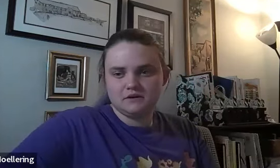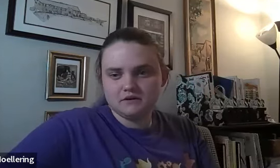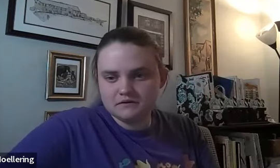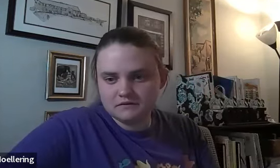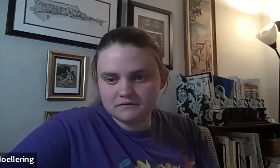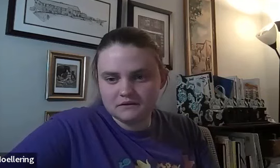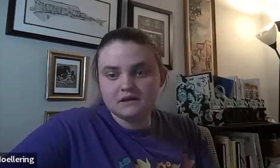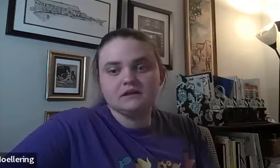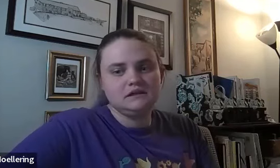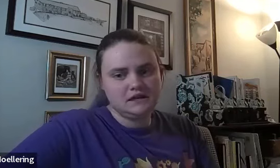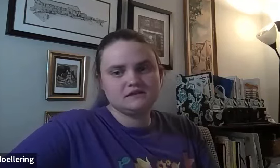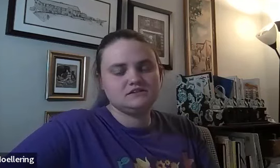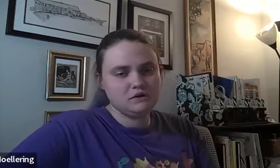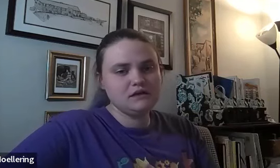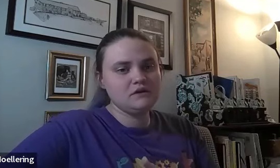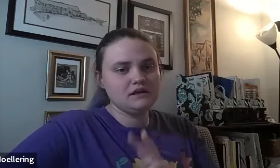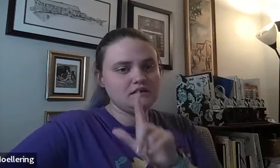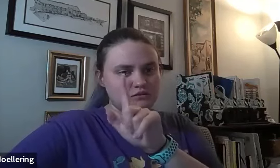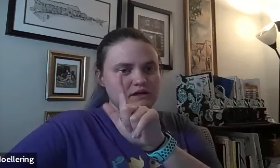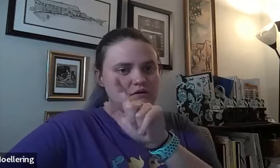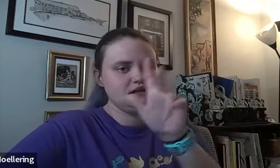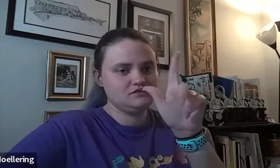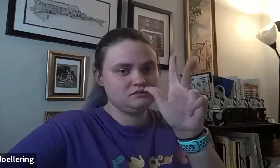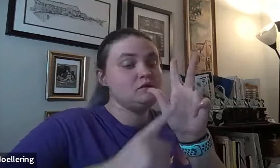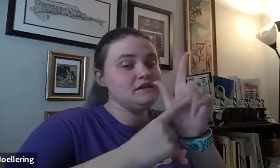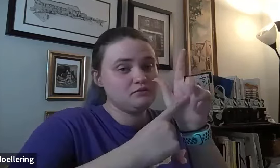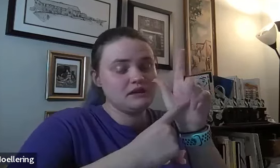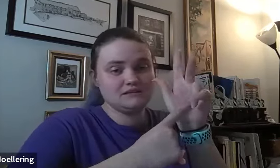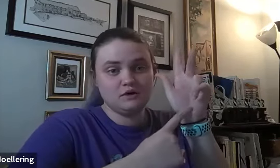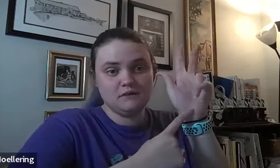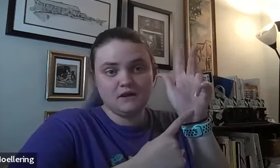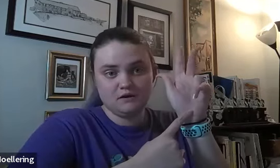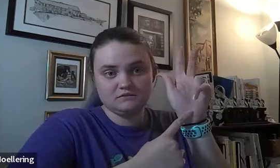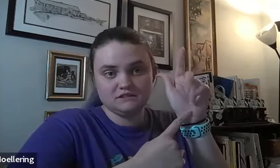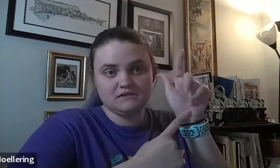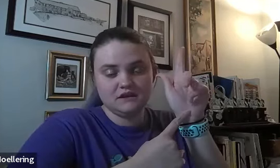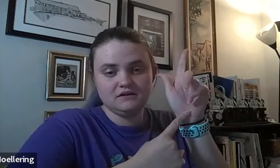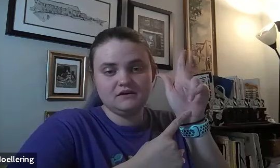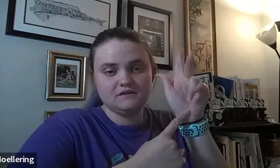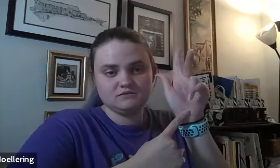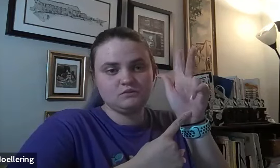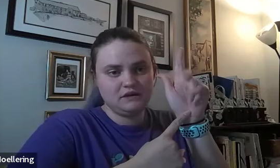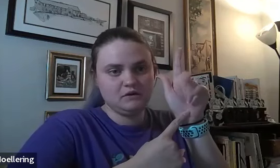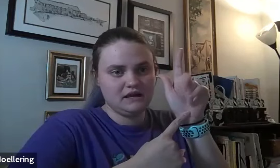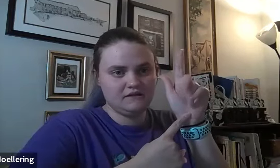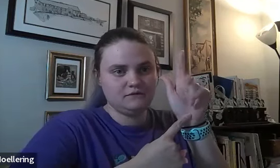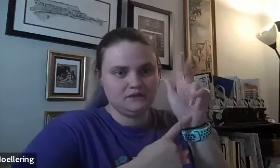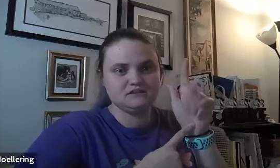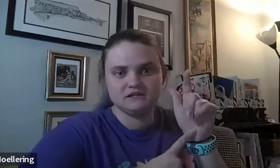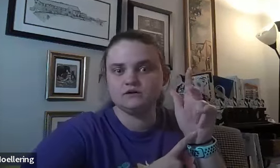number. Yes, 21 and 23 is one of my hardest ones, I think. This was a weak one I had for me. So I totally